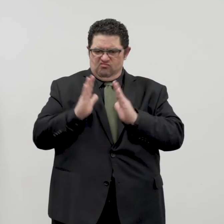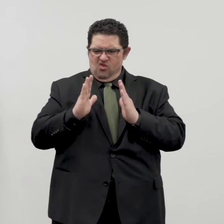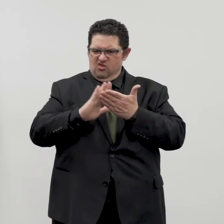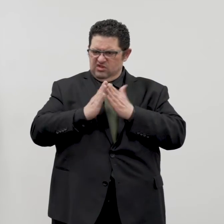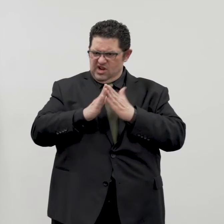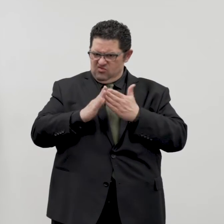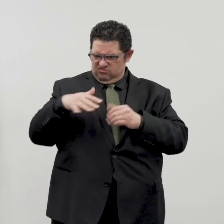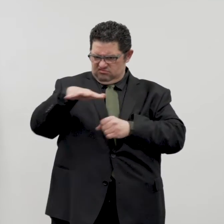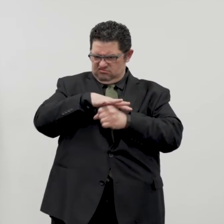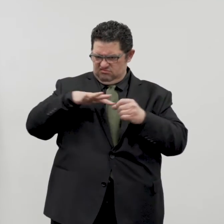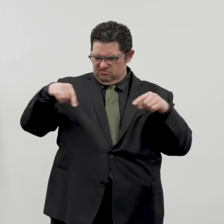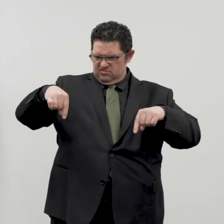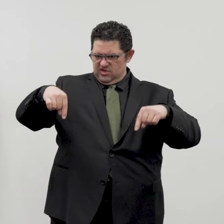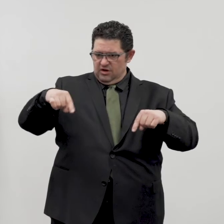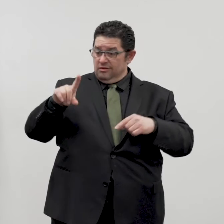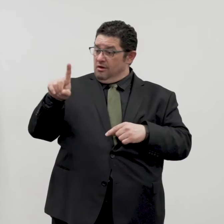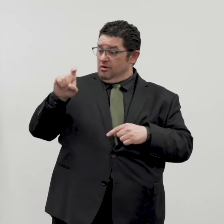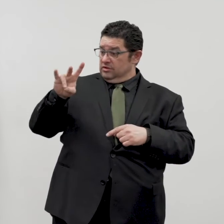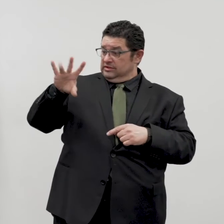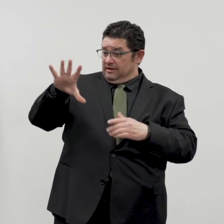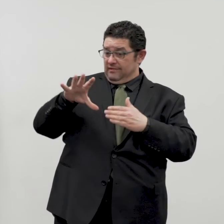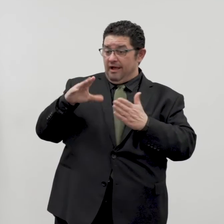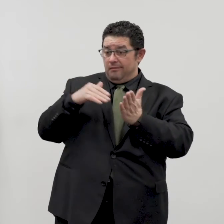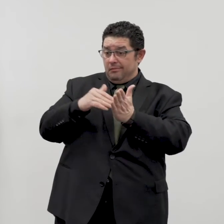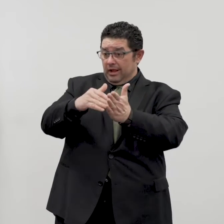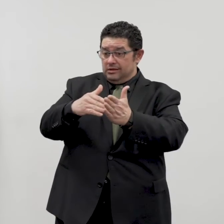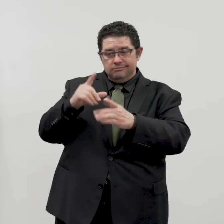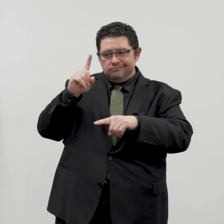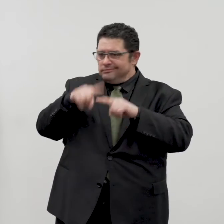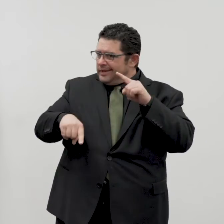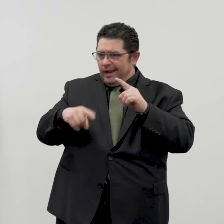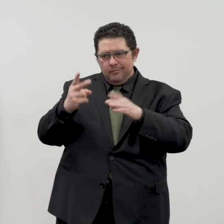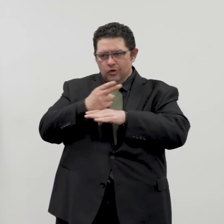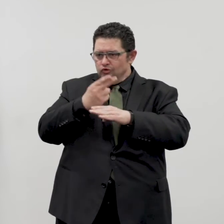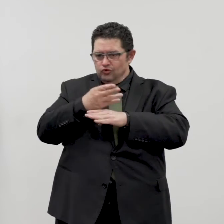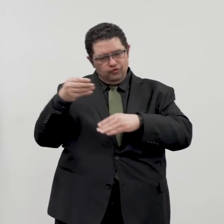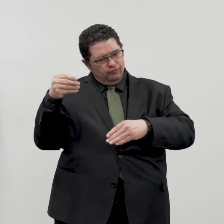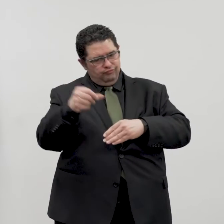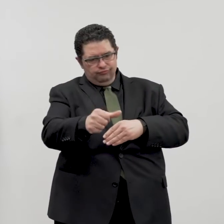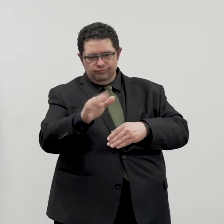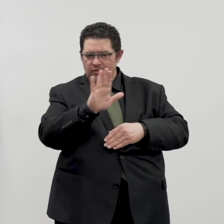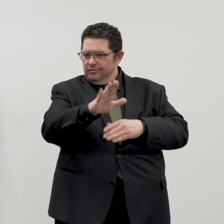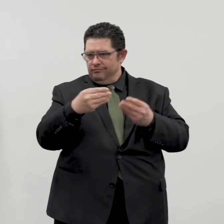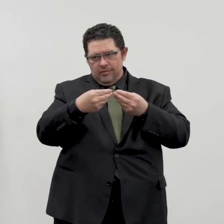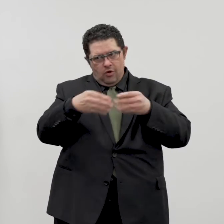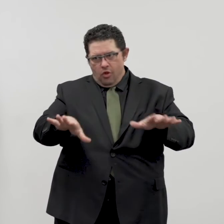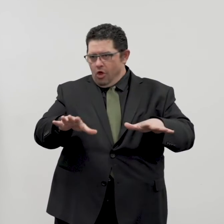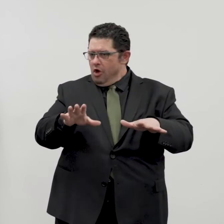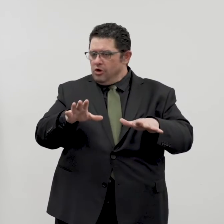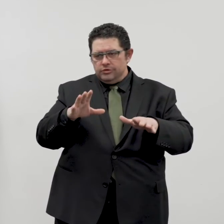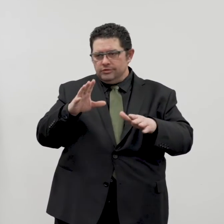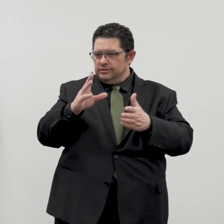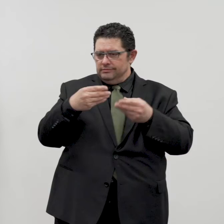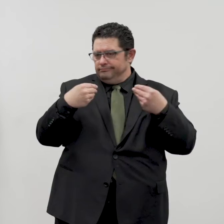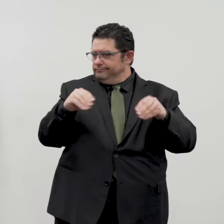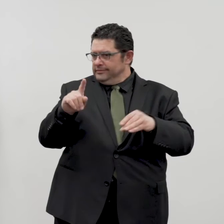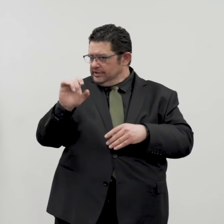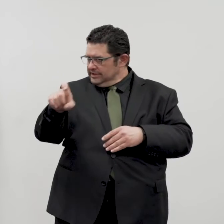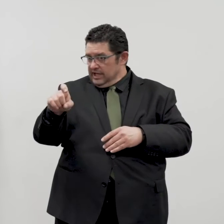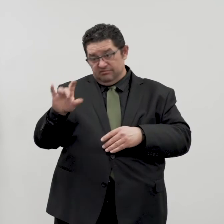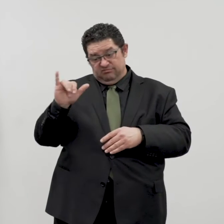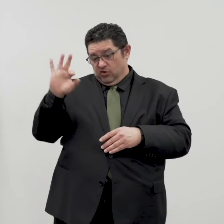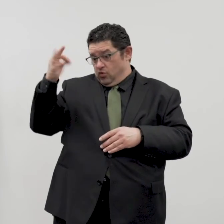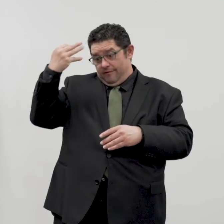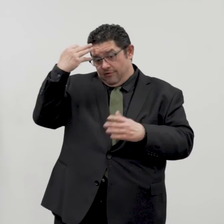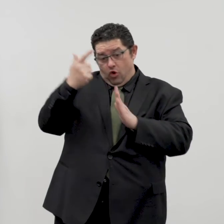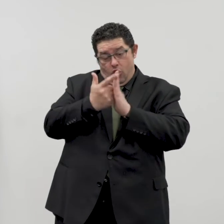this $175 million can't be used to replace their lost revenue, their lost sales tax revenue, and it can't. That's just what the law says. That's what the federal law